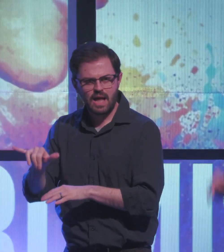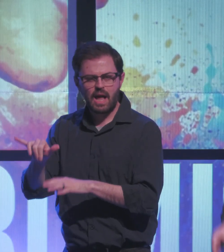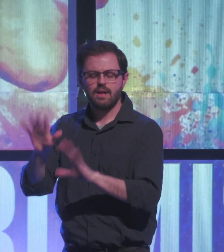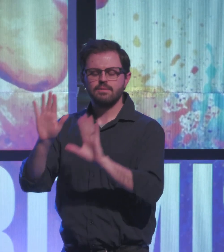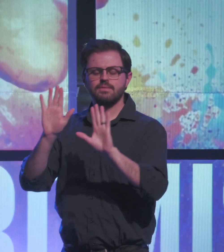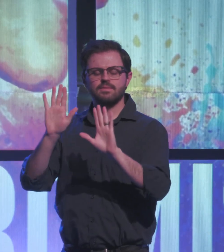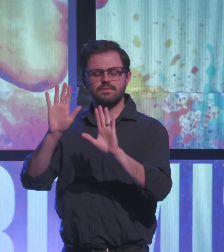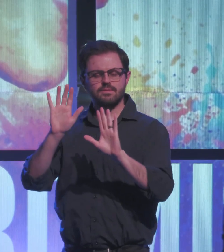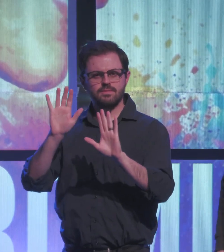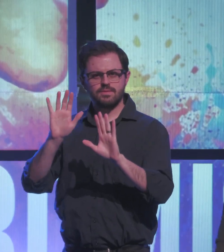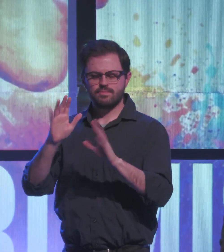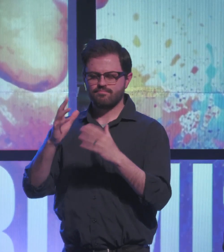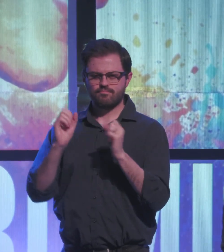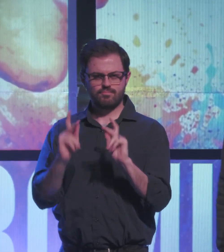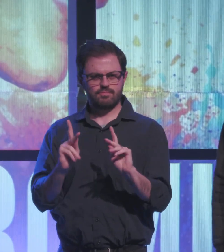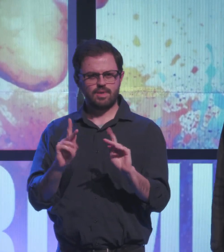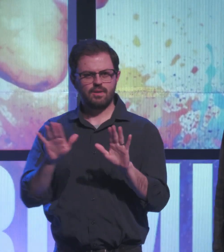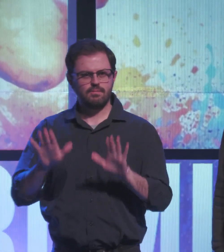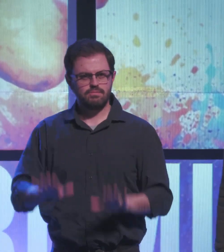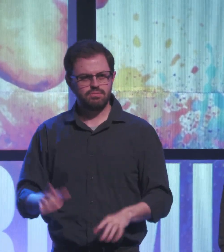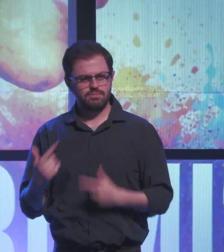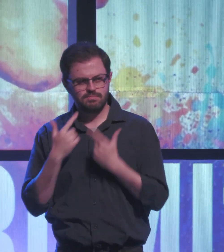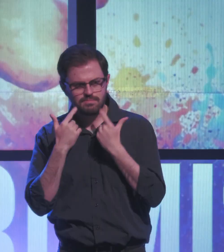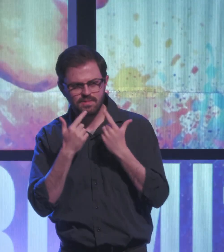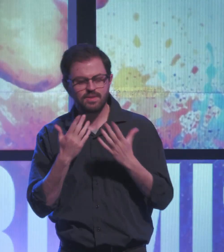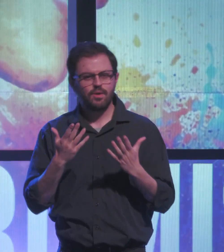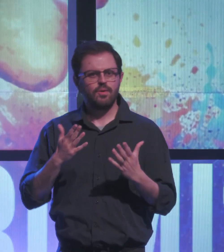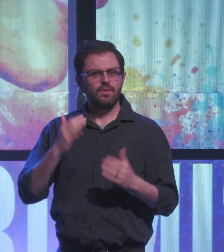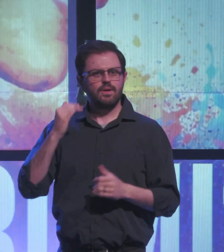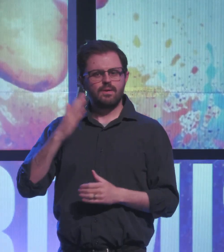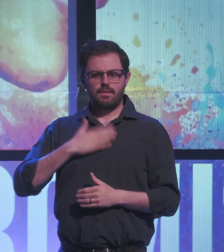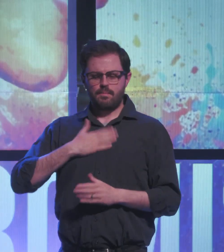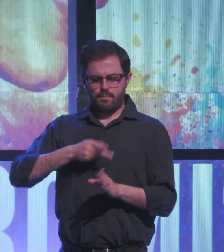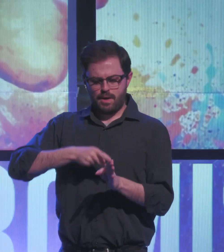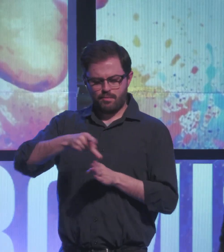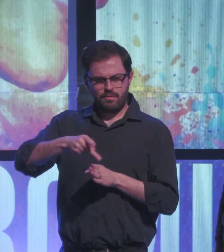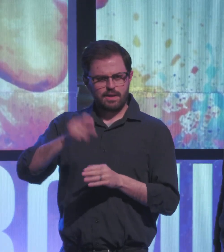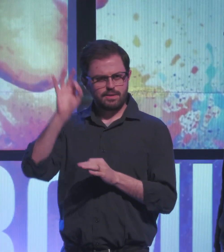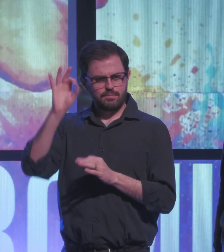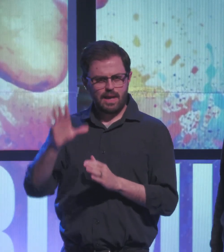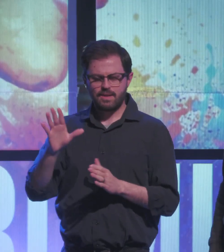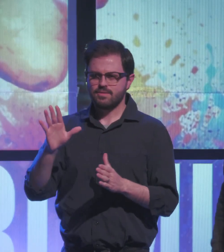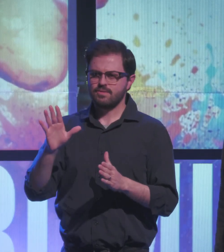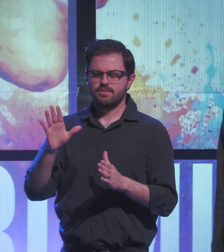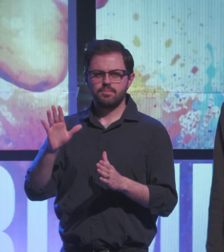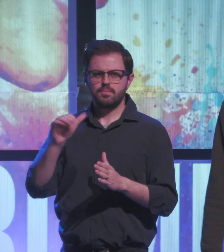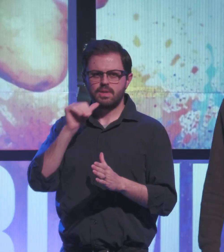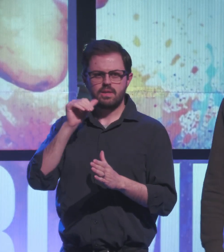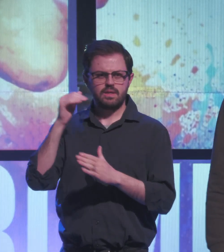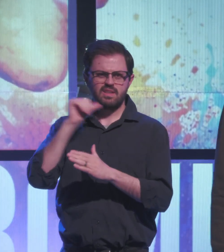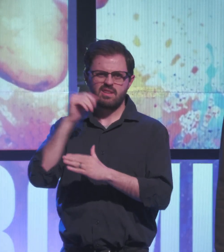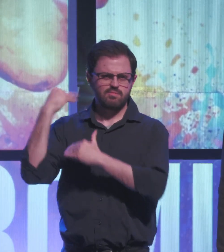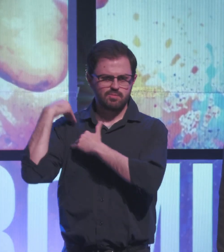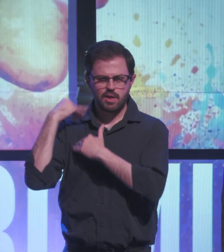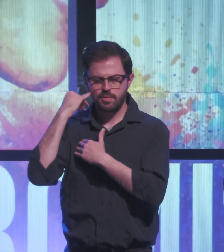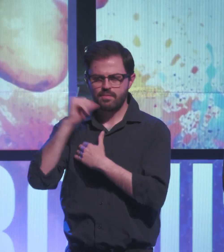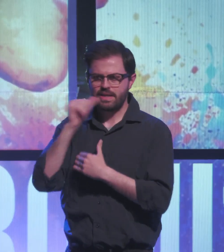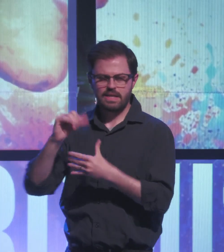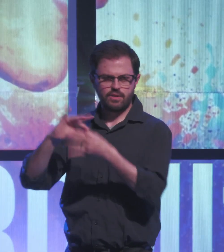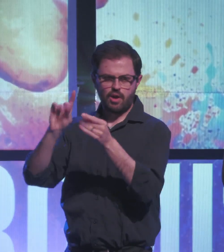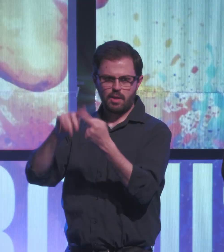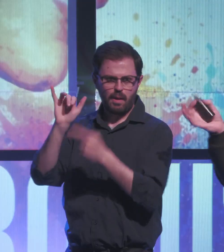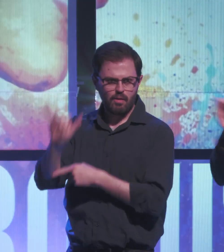I think it would be irresponsible of my profession not to say a little something about that. Okay?